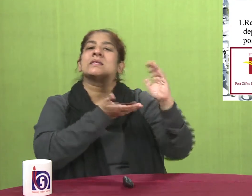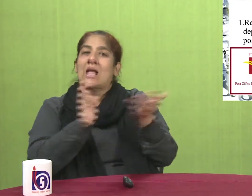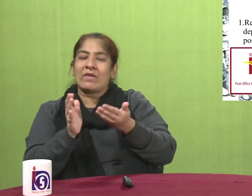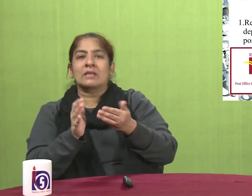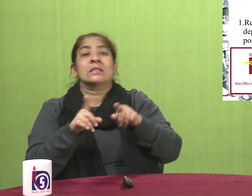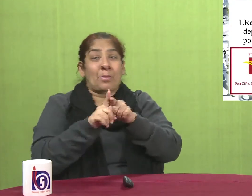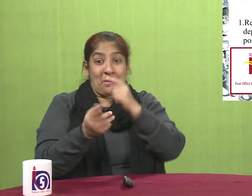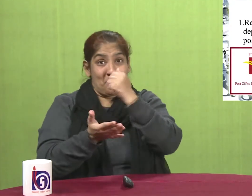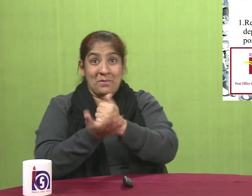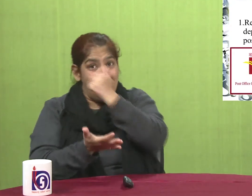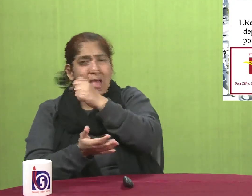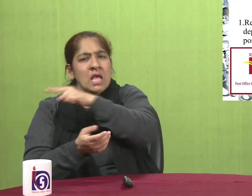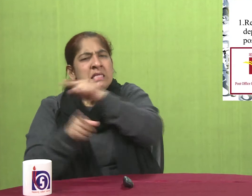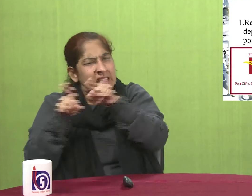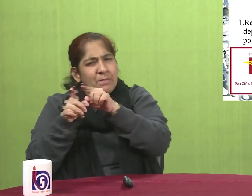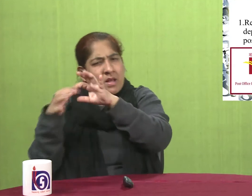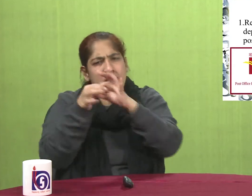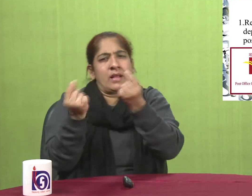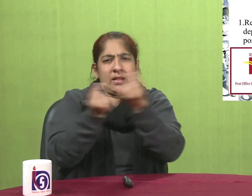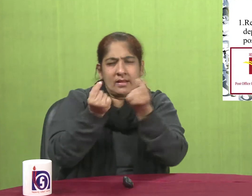Now we will learn about savings services.